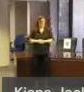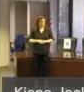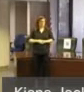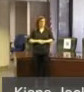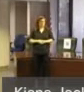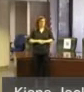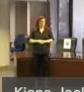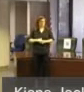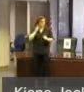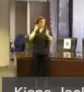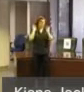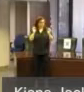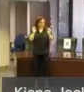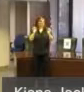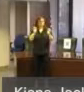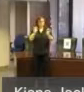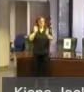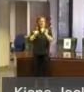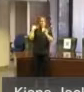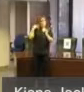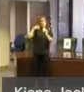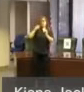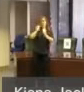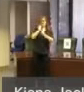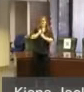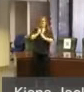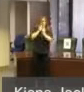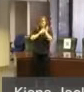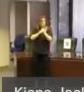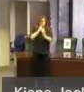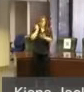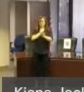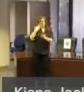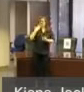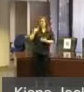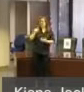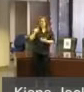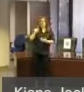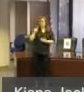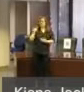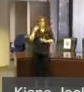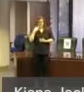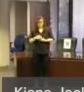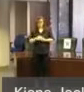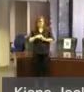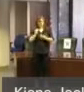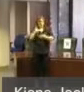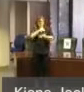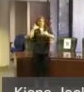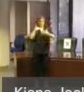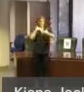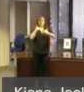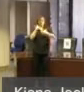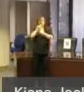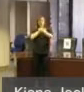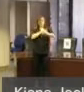Hearing none, the minutes are approved. Thank you, Elena. Next on the agenda, I will turn